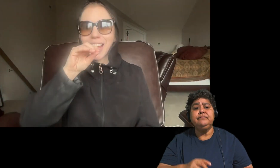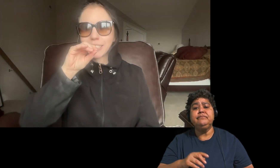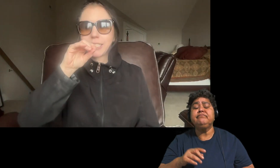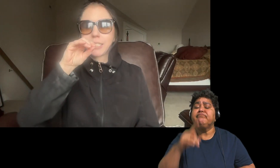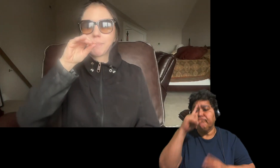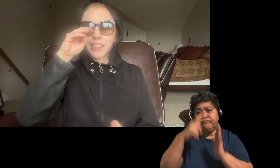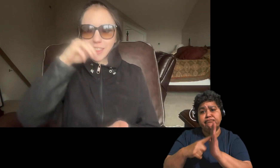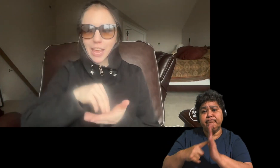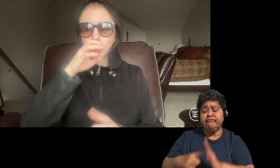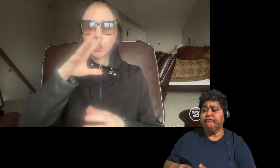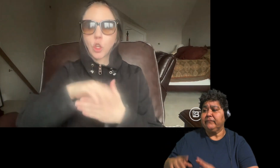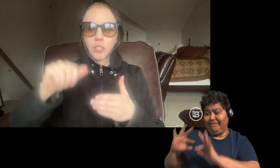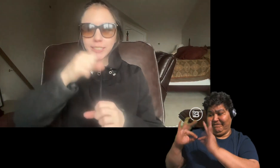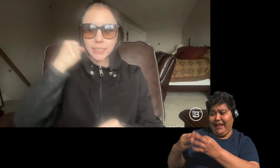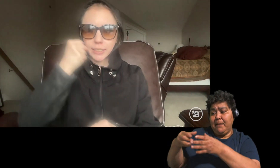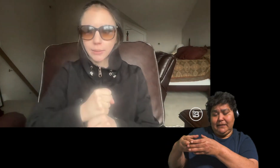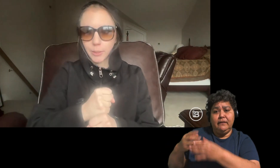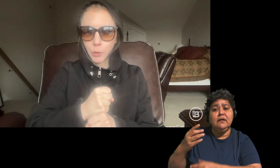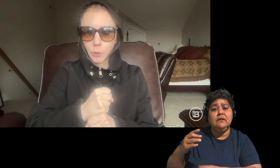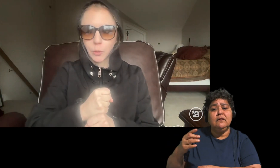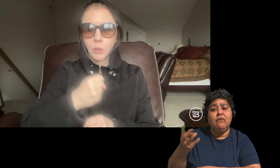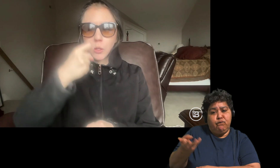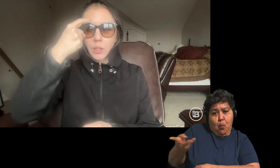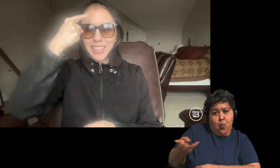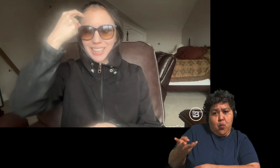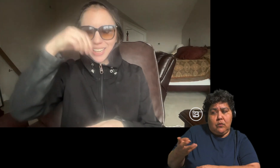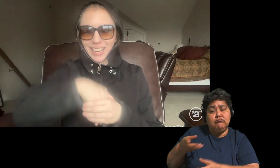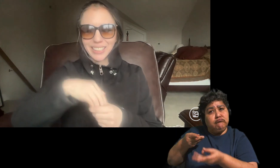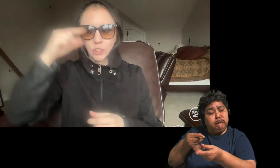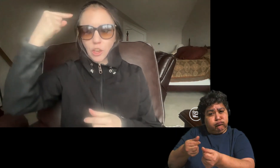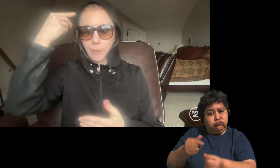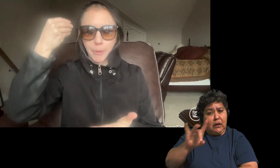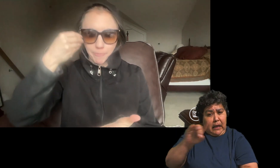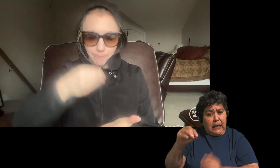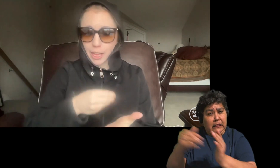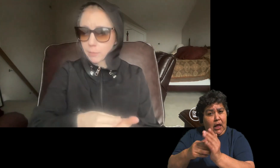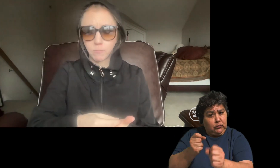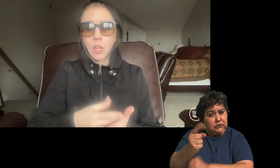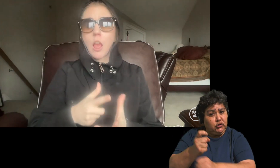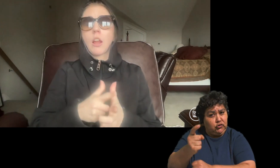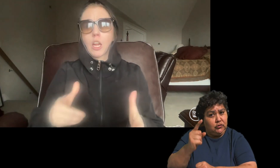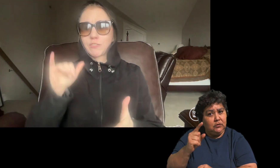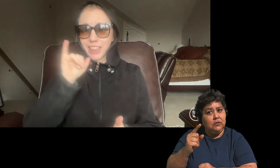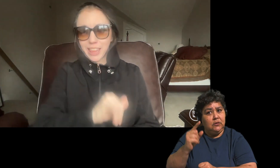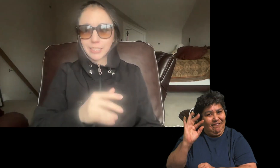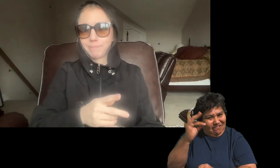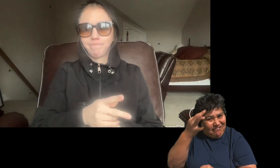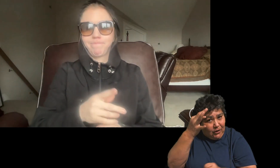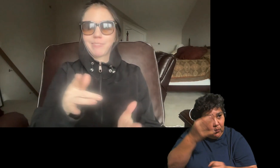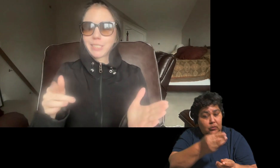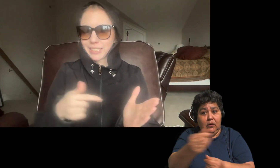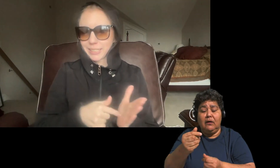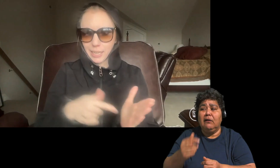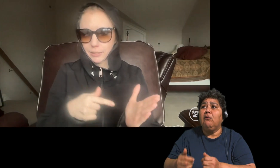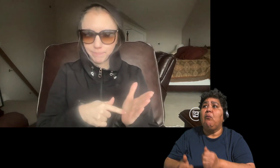A family of 4 spends at least $80,000 a year in federal spending, and much of it is on